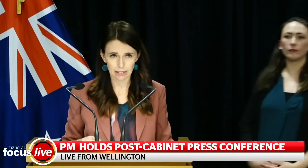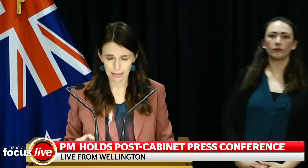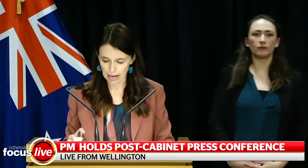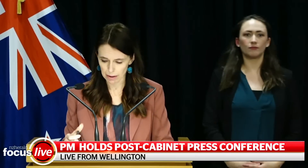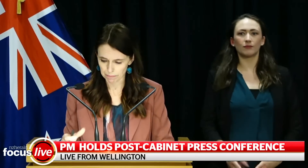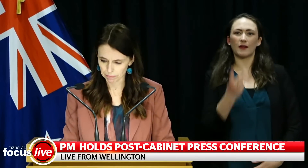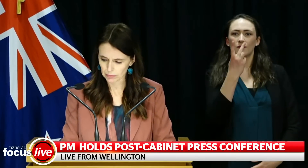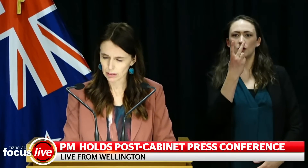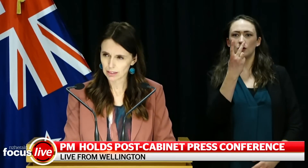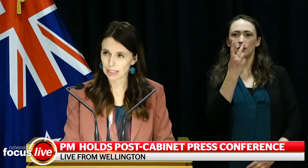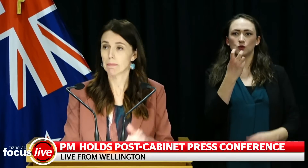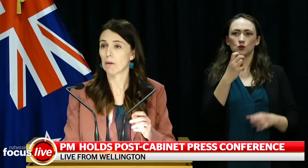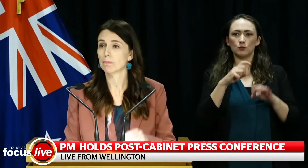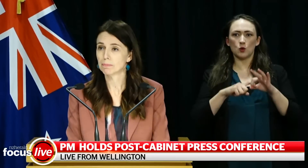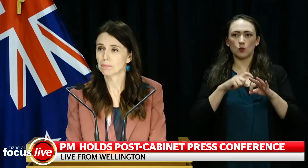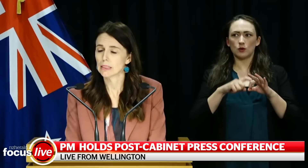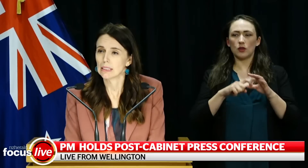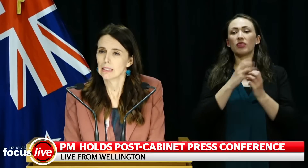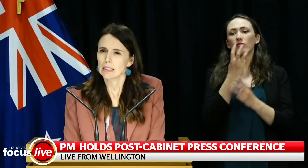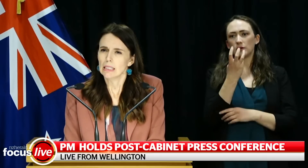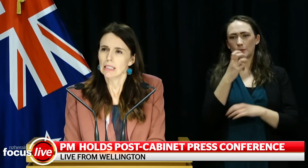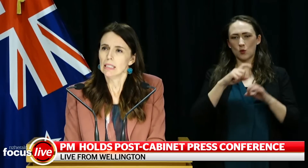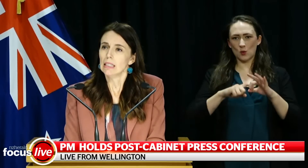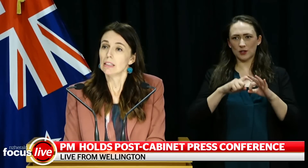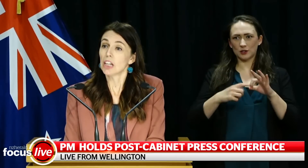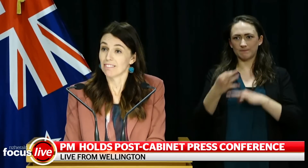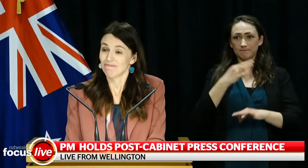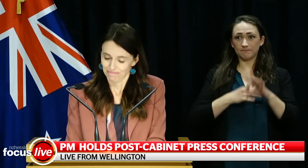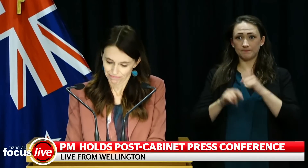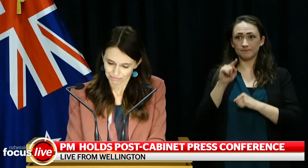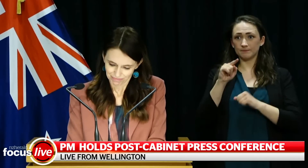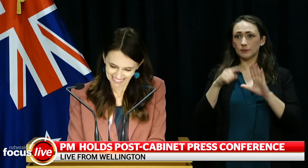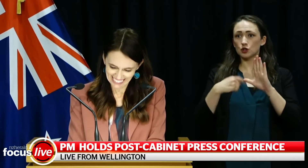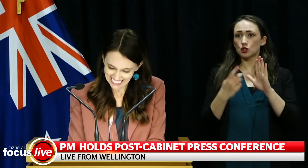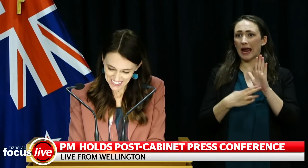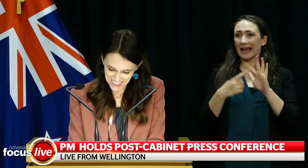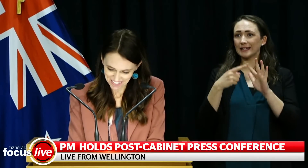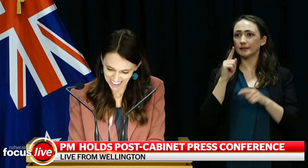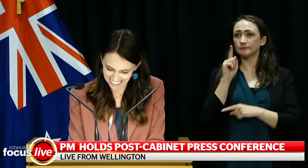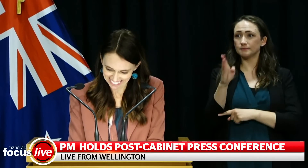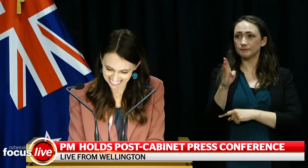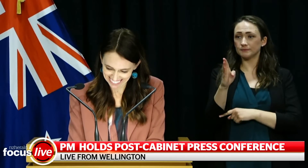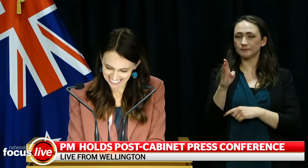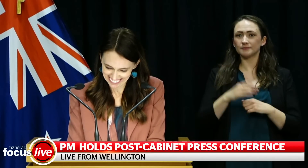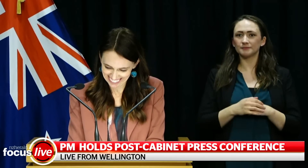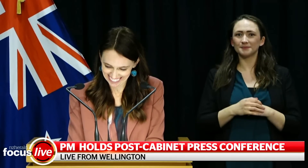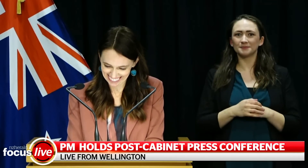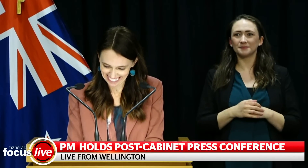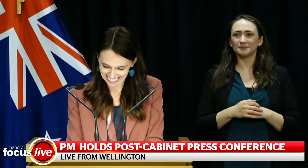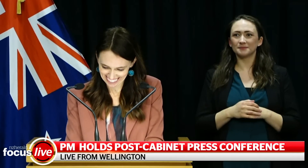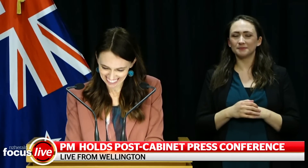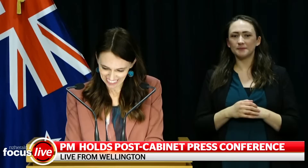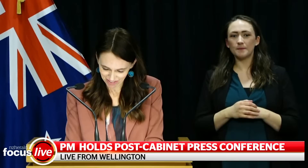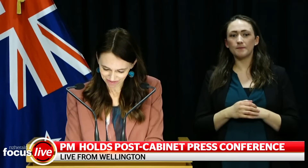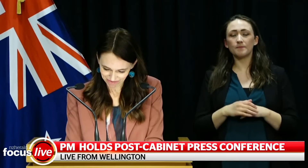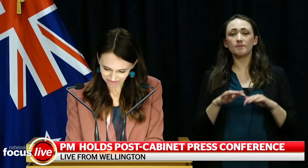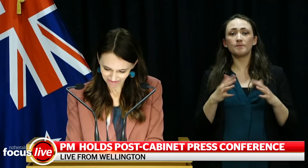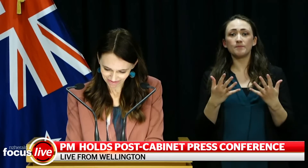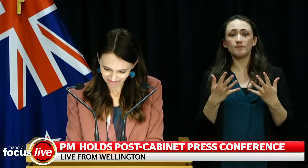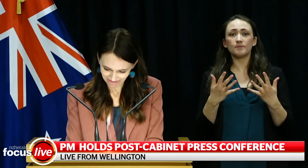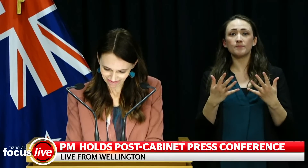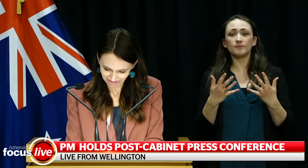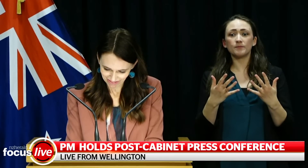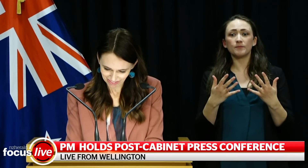and then Isabel. Jane. Oh, sorry. No, it's fine. In Bovis on